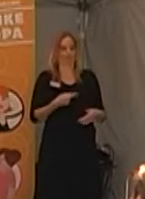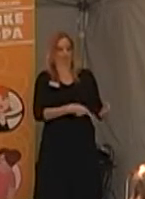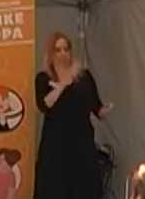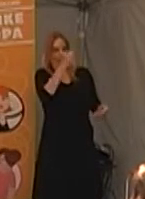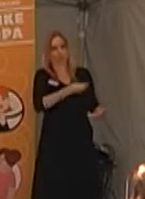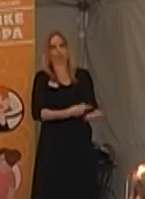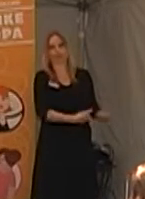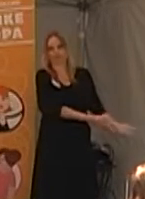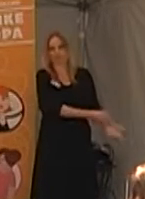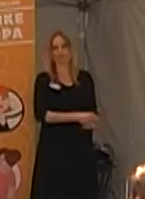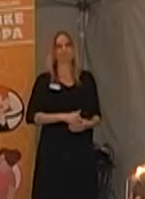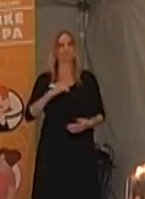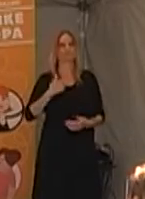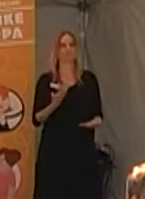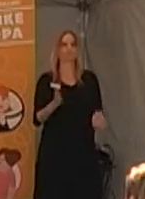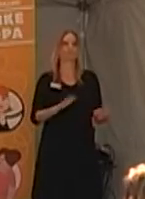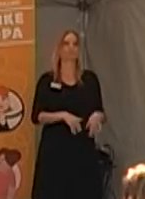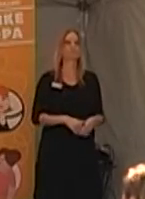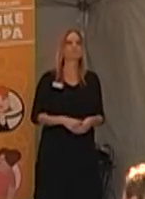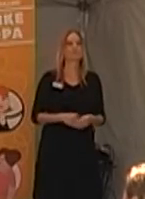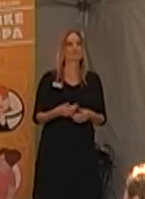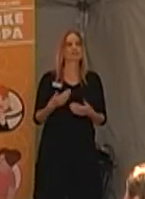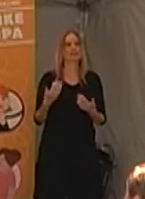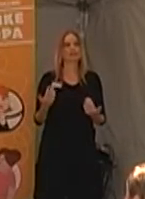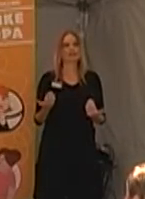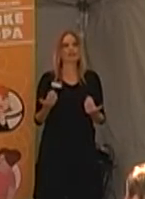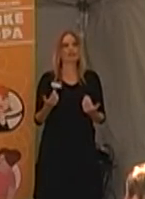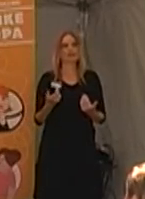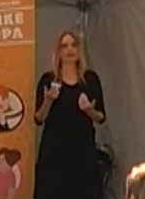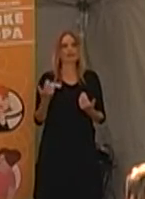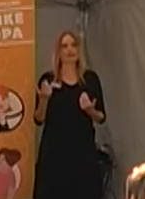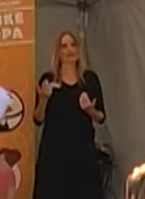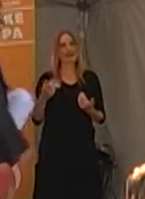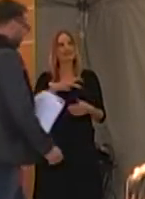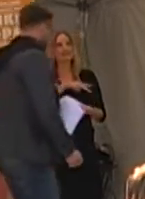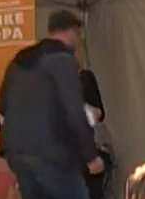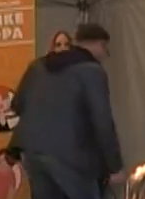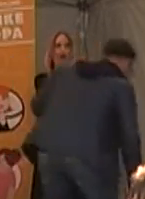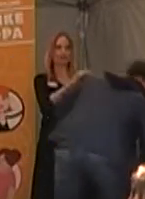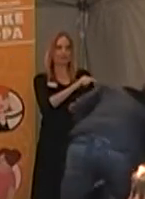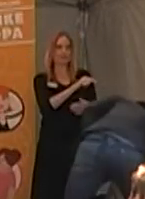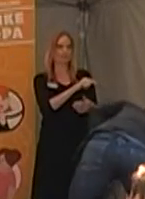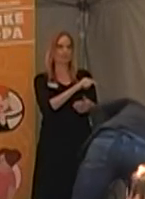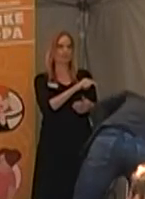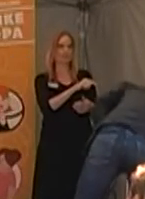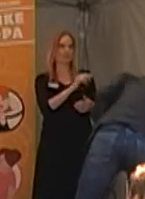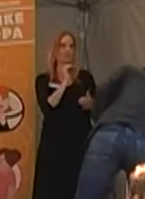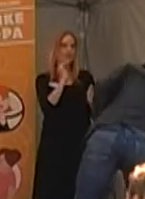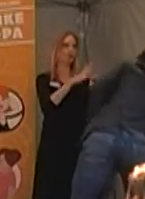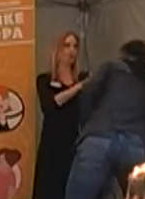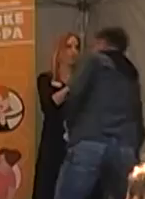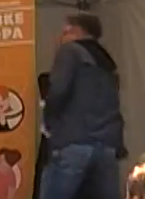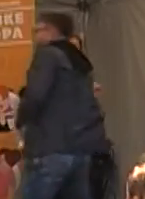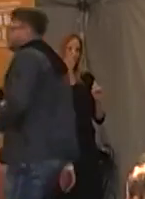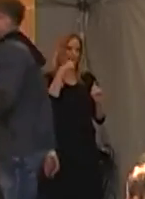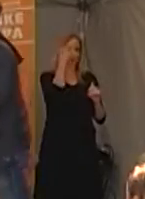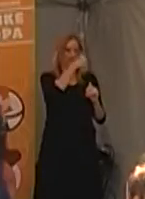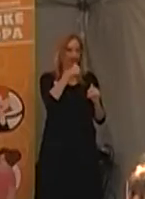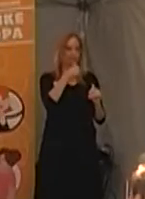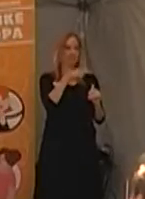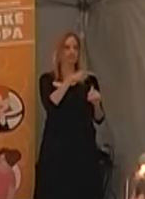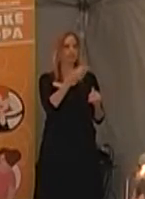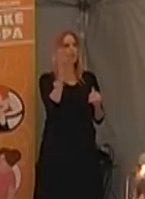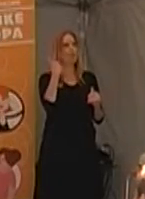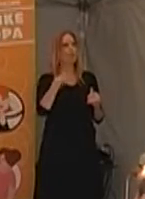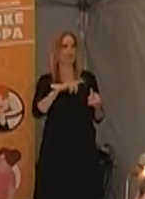my hat. Cannot be too sunny now. So in Denmark, at least in the 1920s, there were huge social and